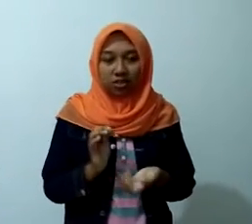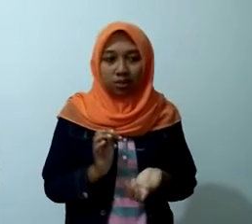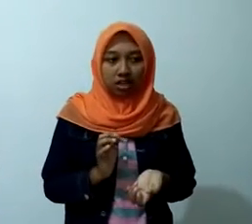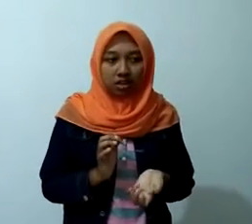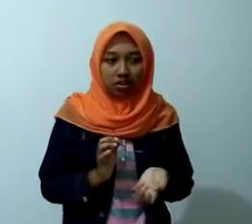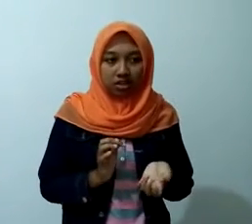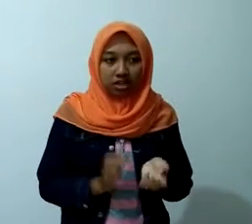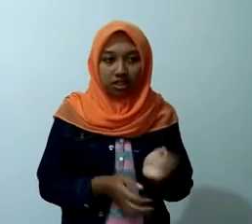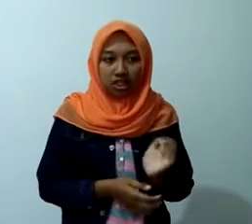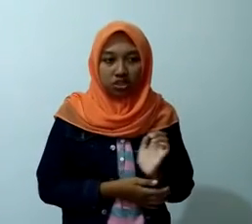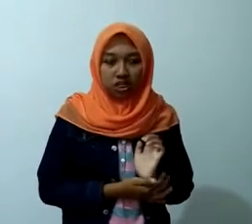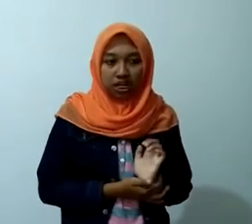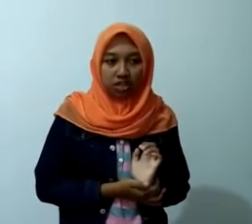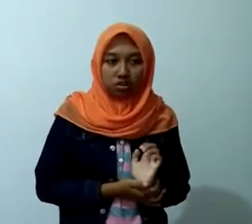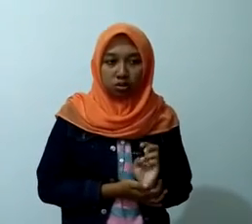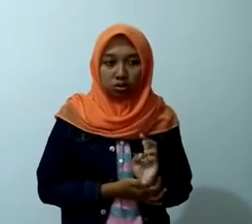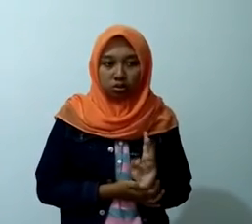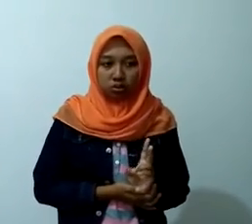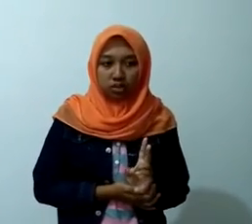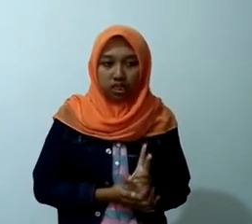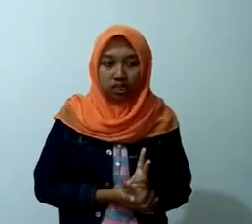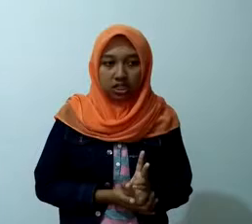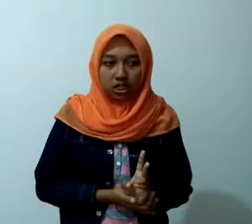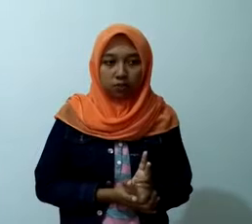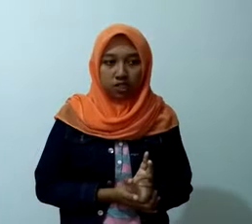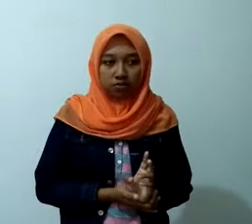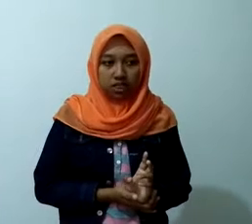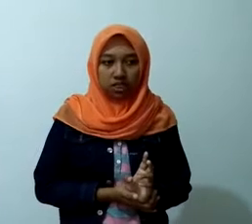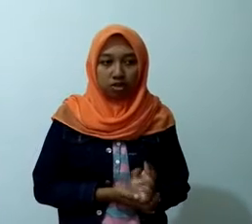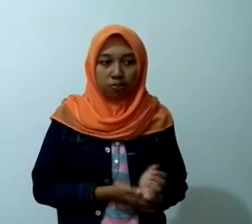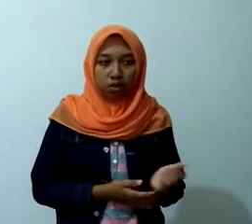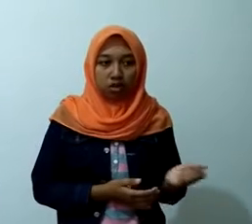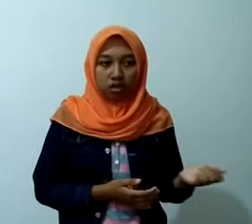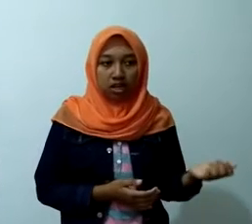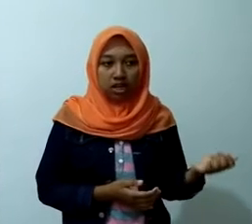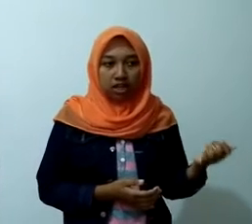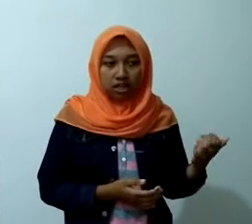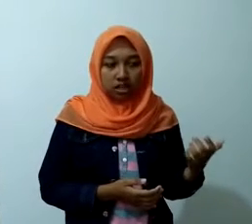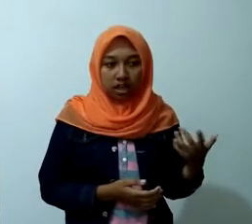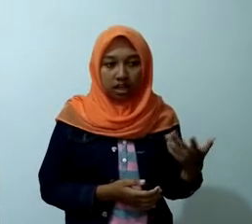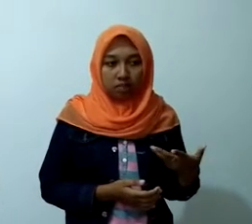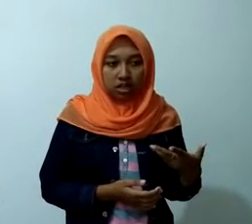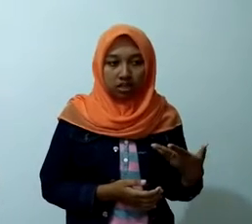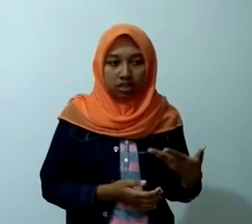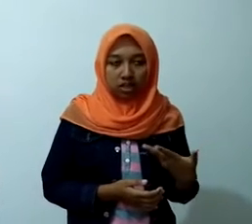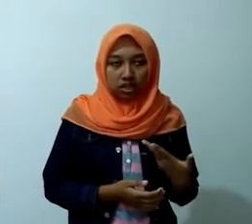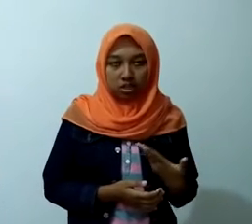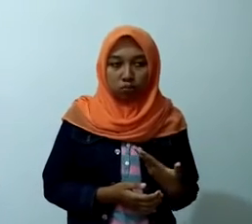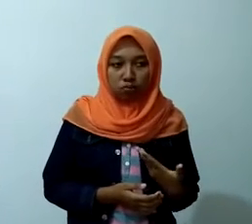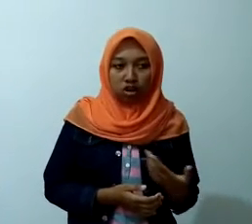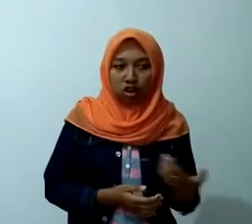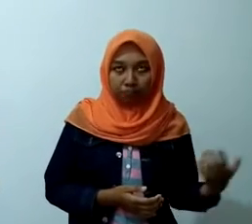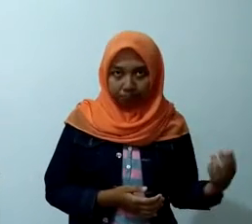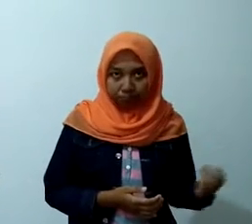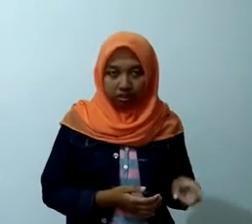The research will be conducted in junior high school tutoring. This observation will be held third time in the classroom